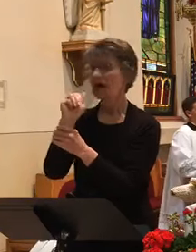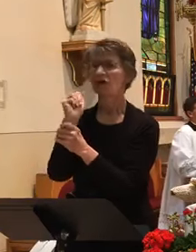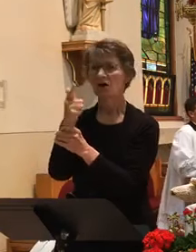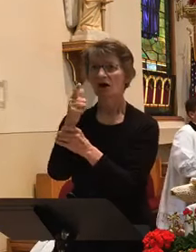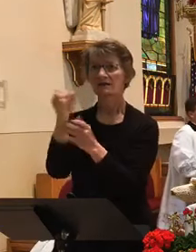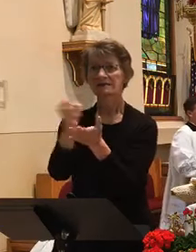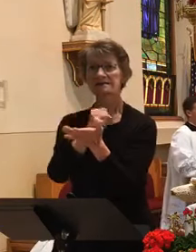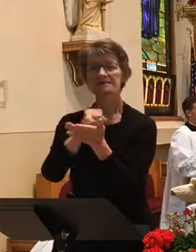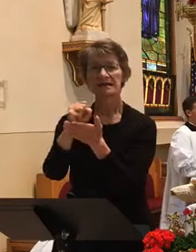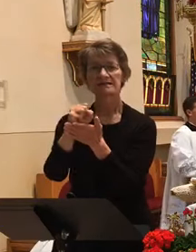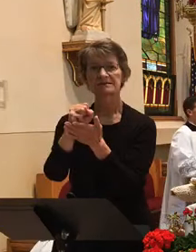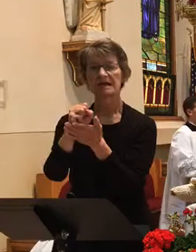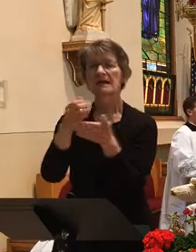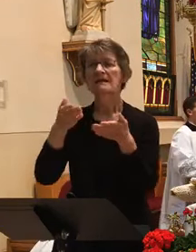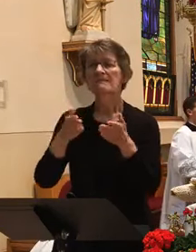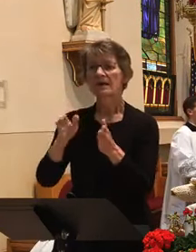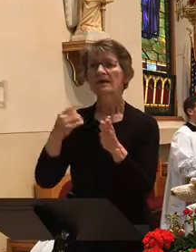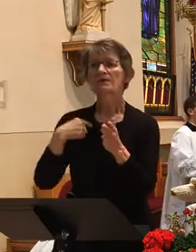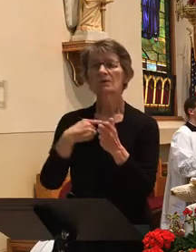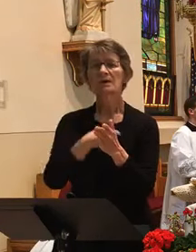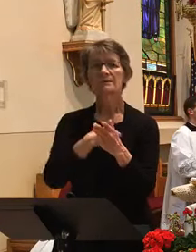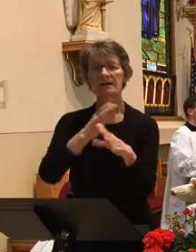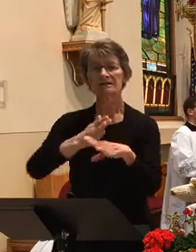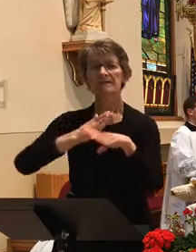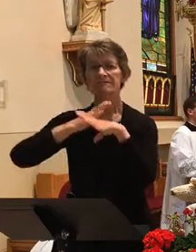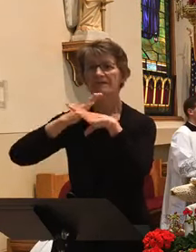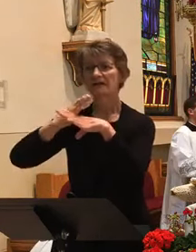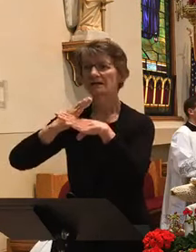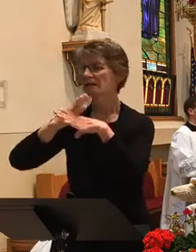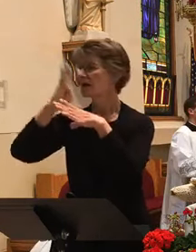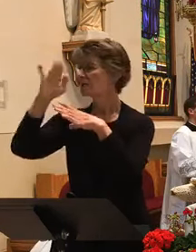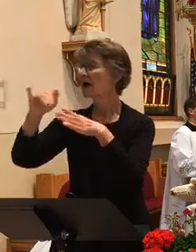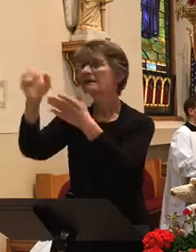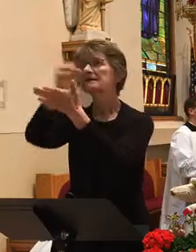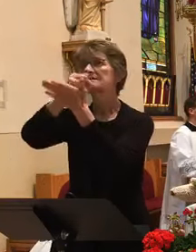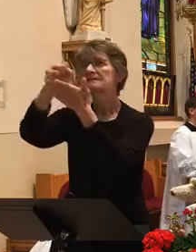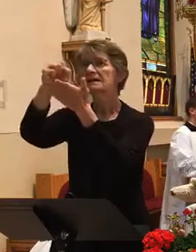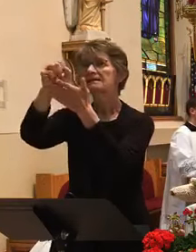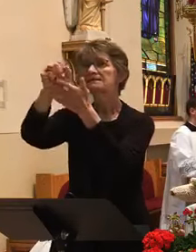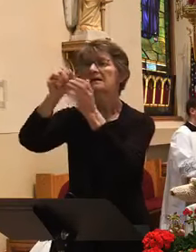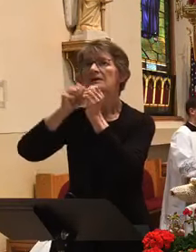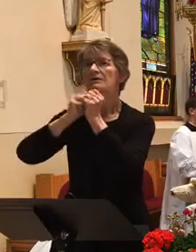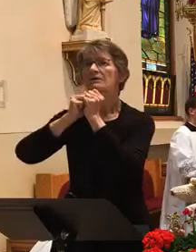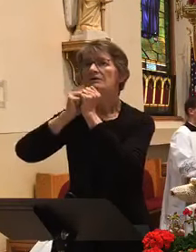In all things may we be defended through their merits and prayers by your